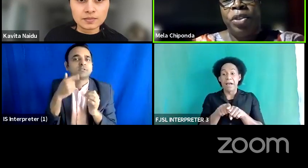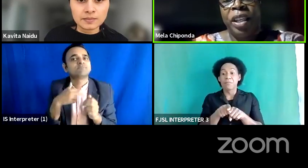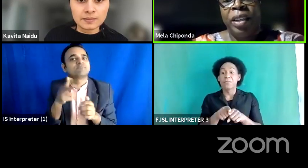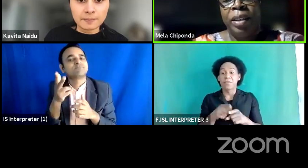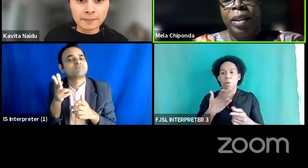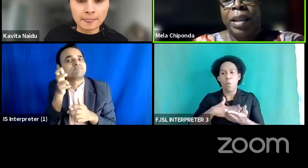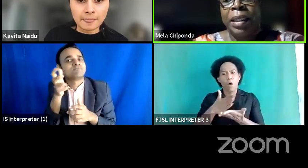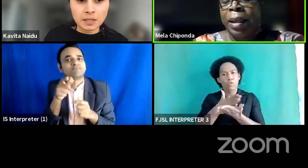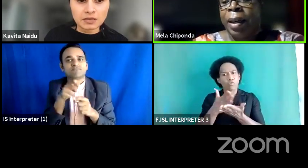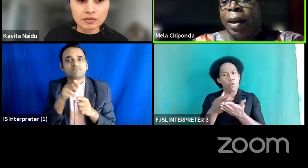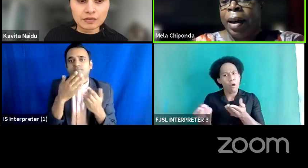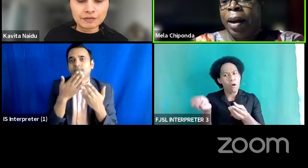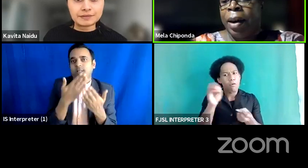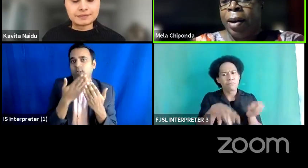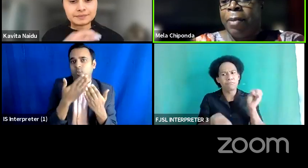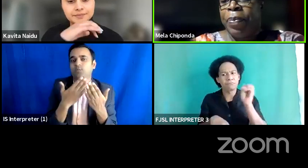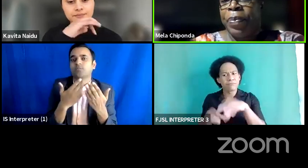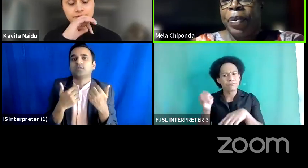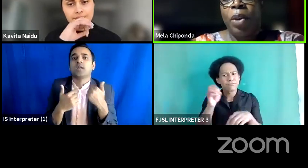by Felogene, that